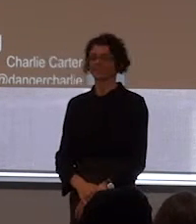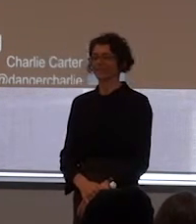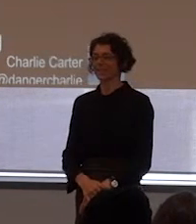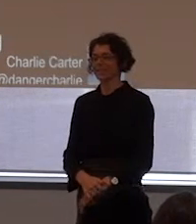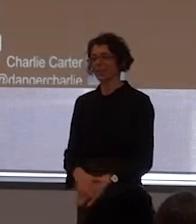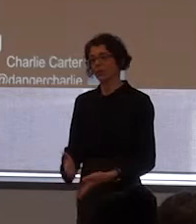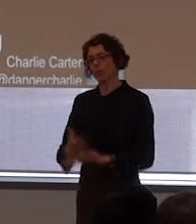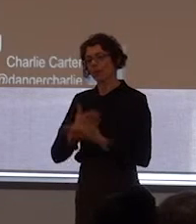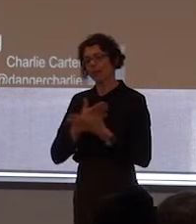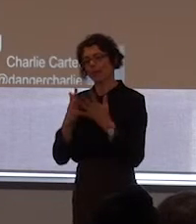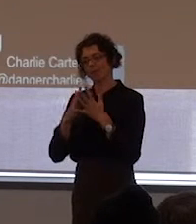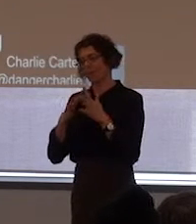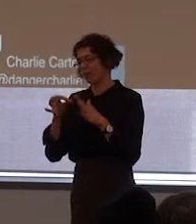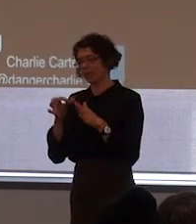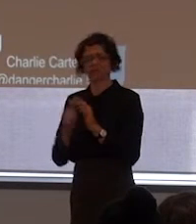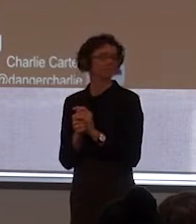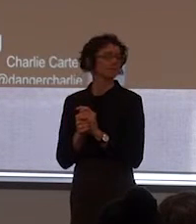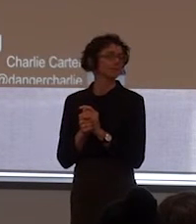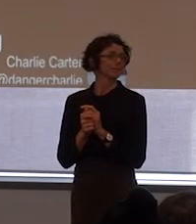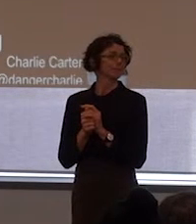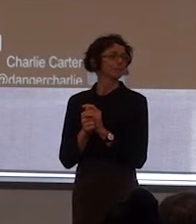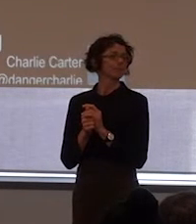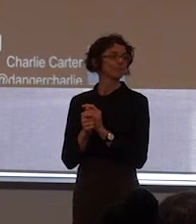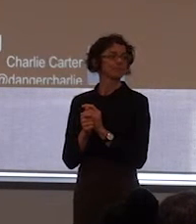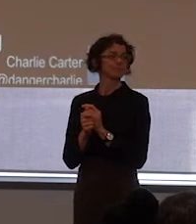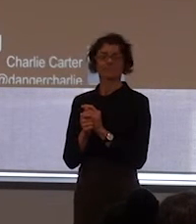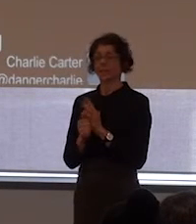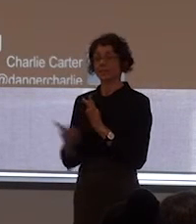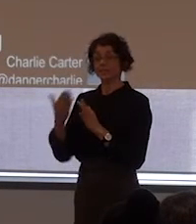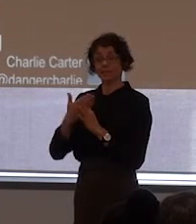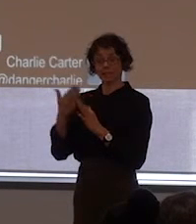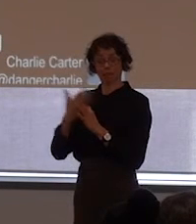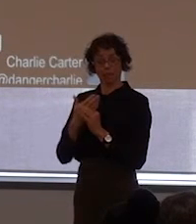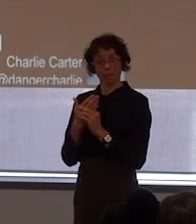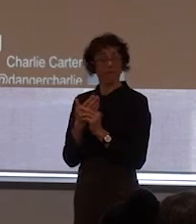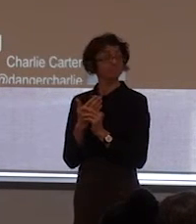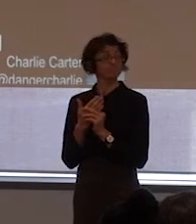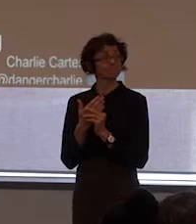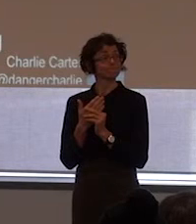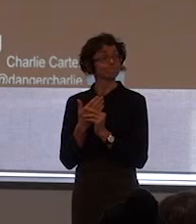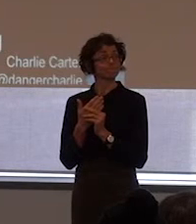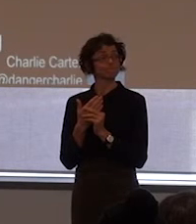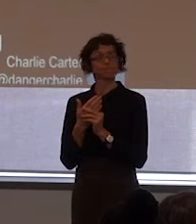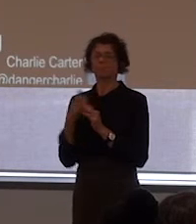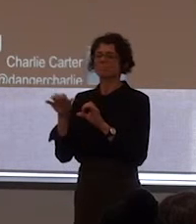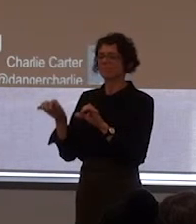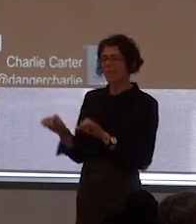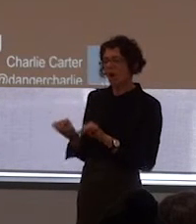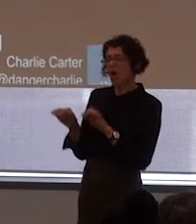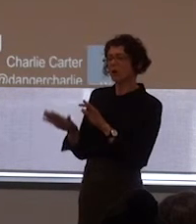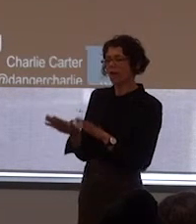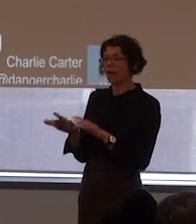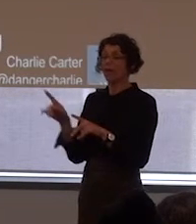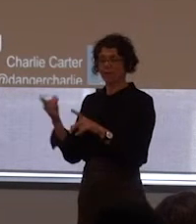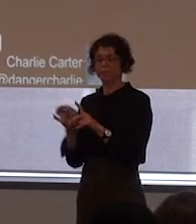We love WordPress. In terms of accessibility, they're okay. They've done a